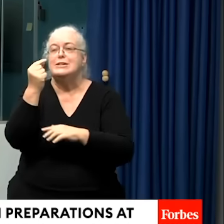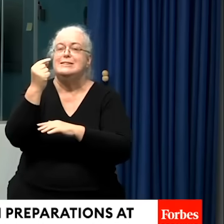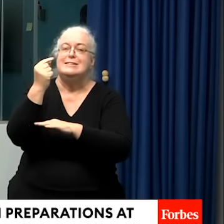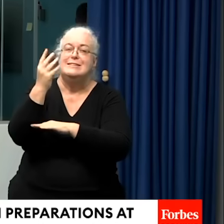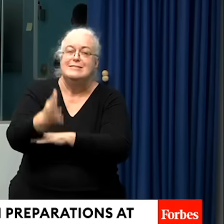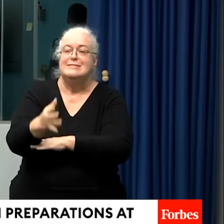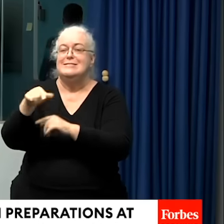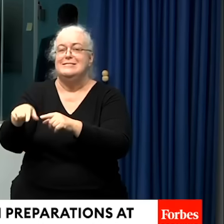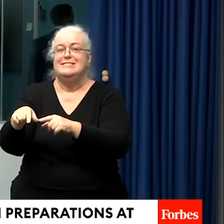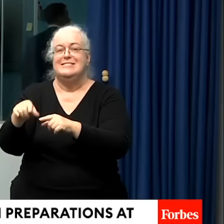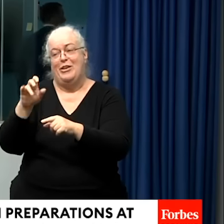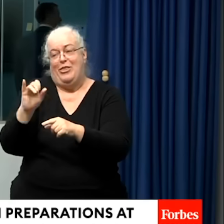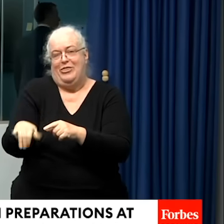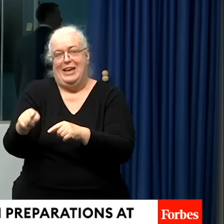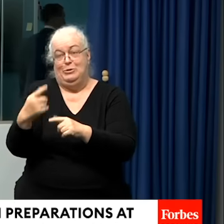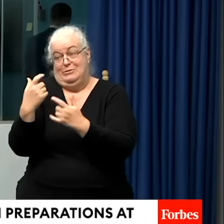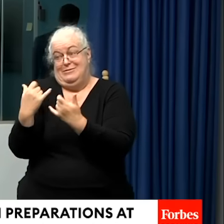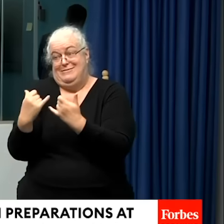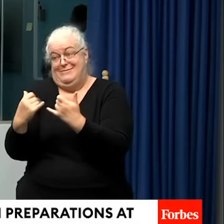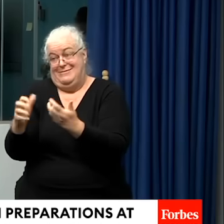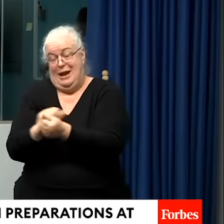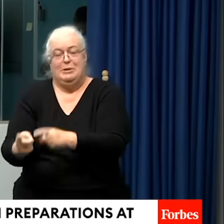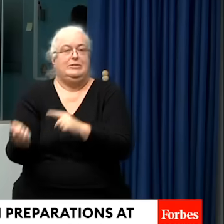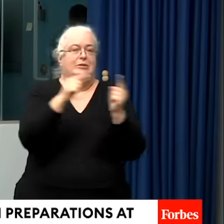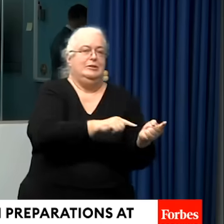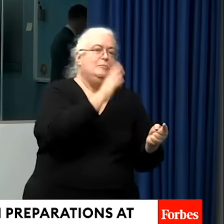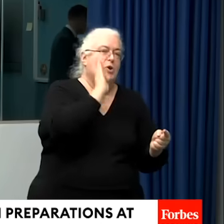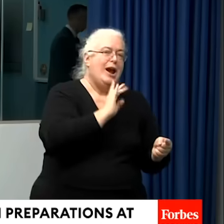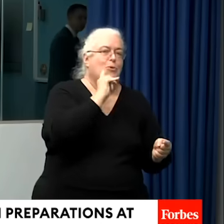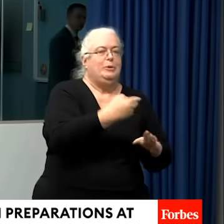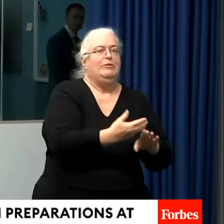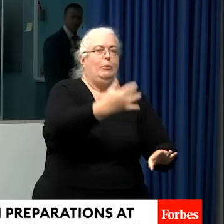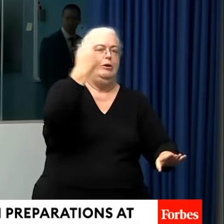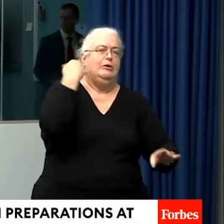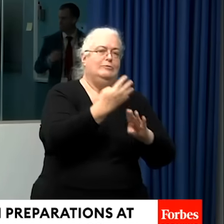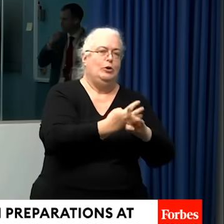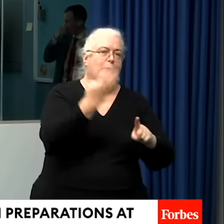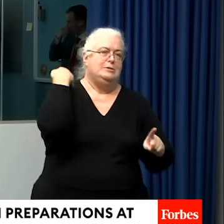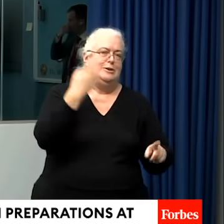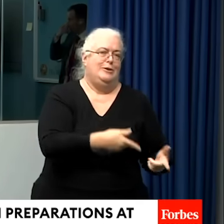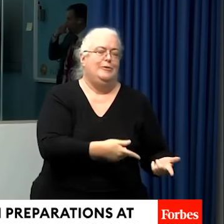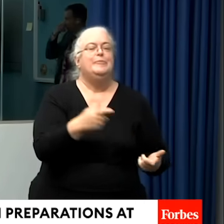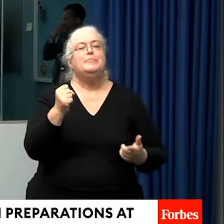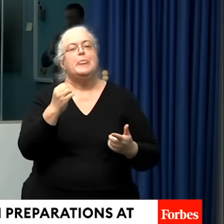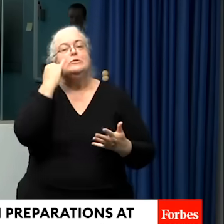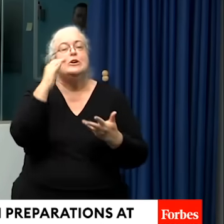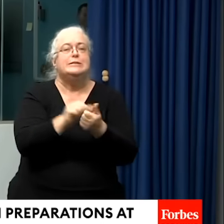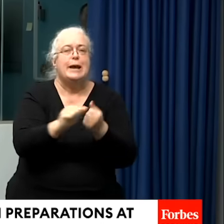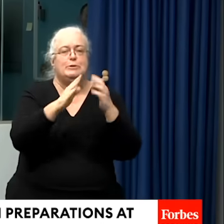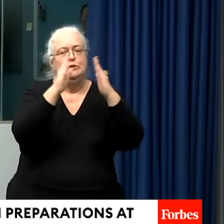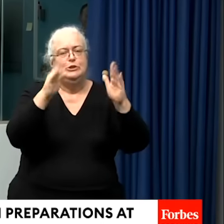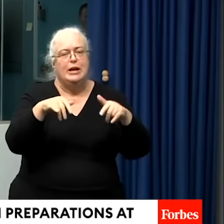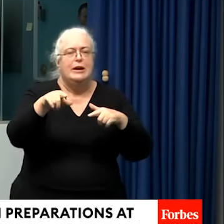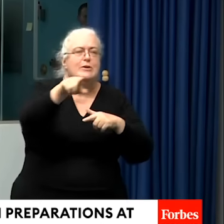versus brown leaves from 4 or 5 months ago. So that the vegetation issue and the damage to homes will be really